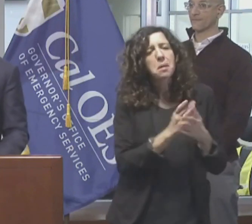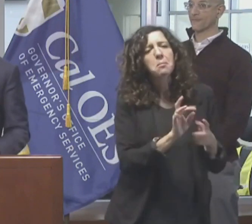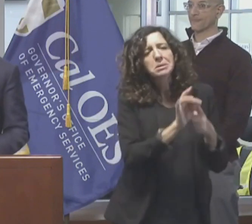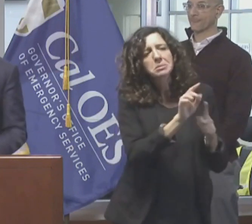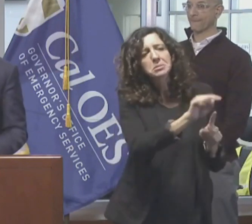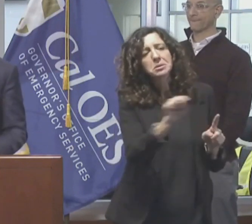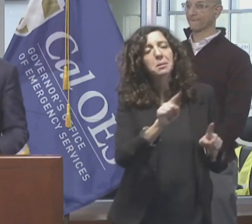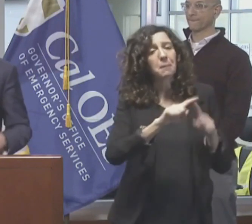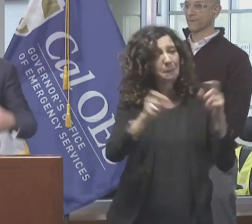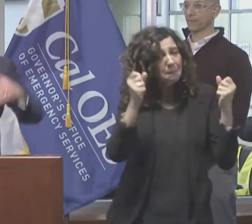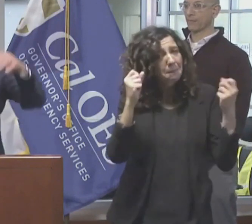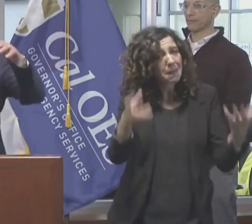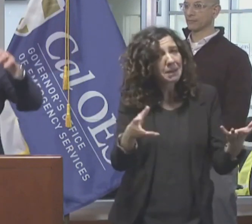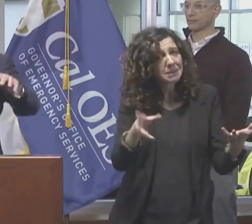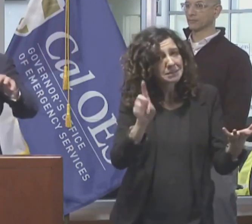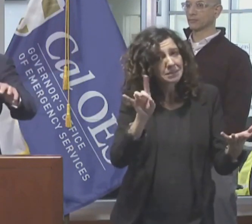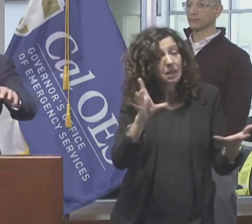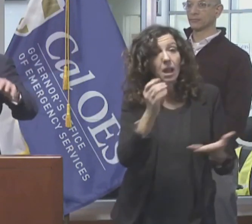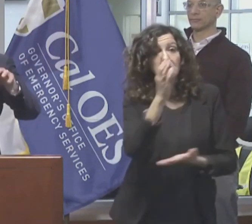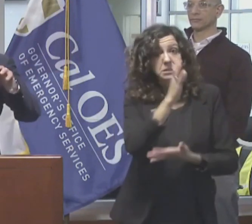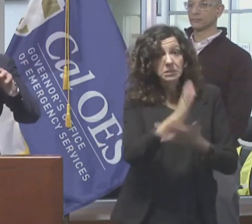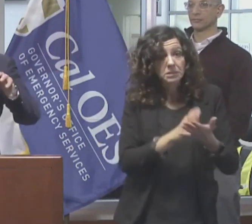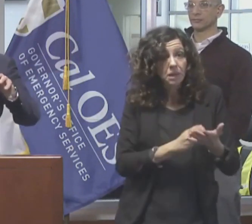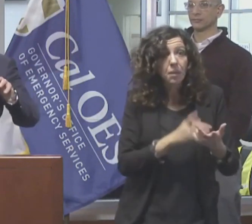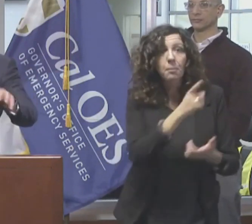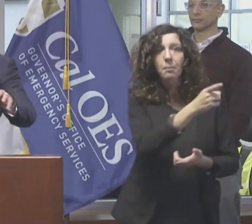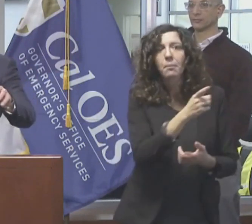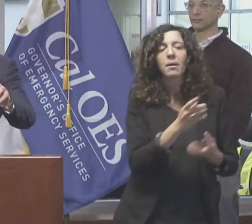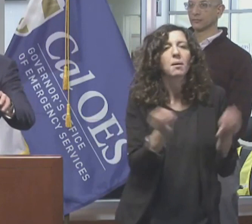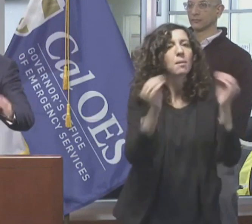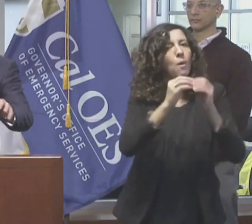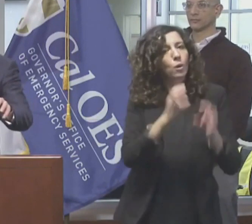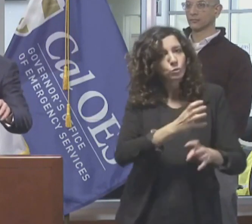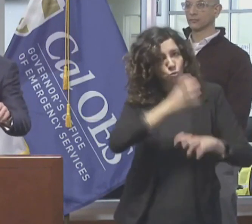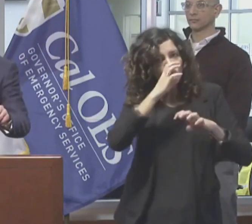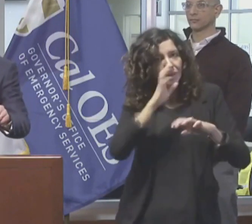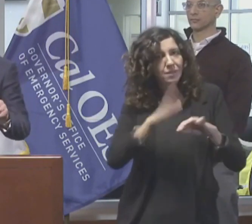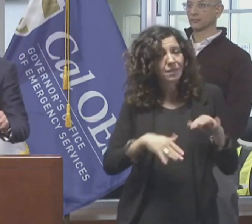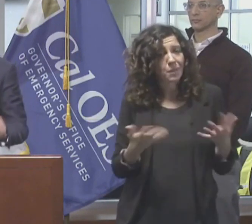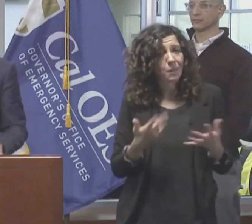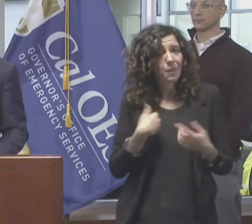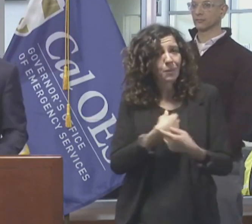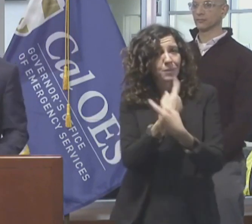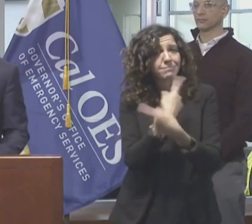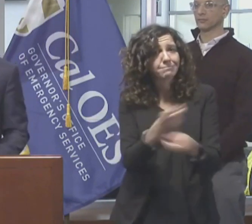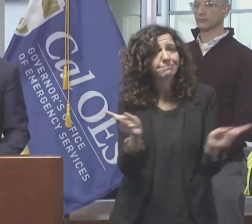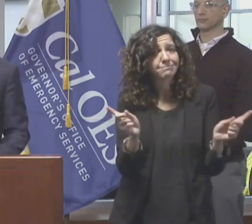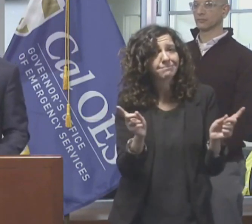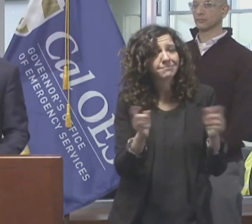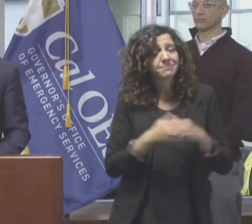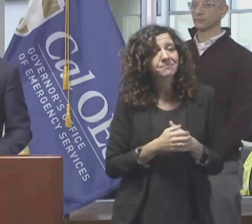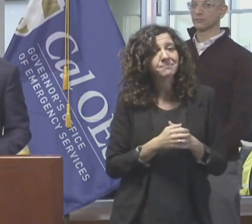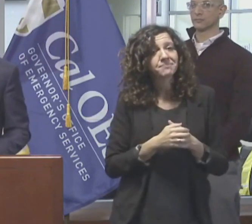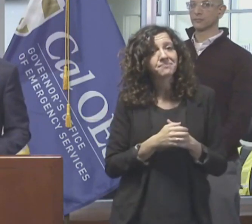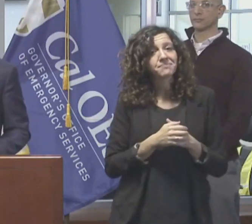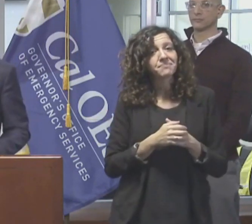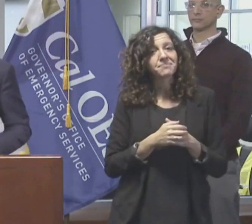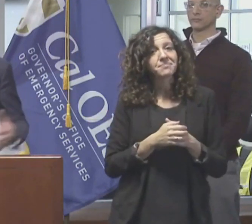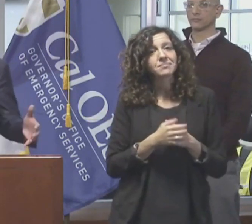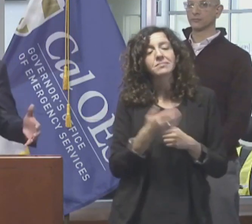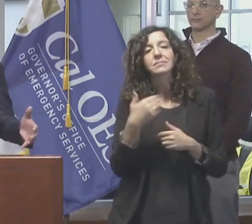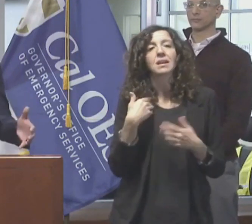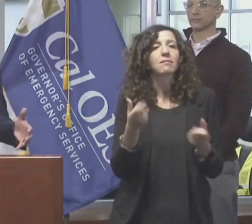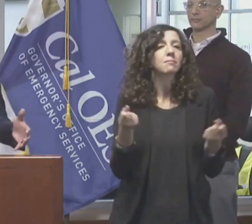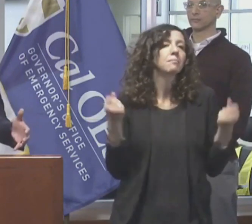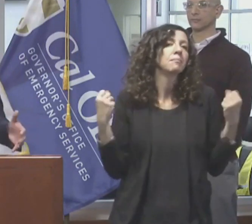counties embrace the guidance, they actually brought guidance even down more granularly at the local level. And there was